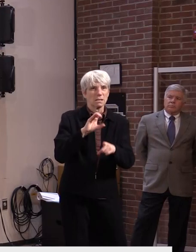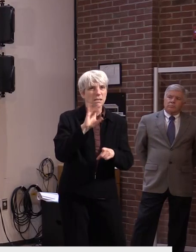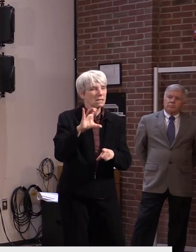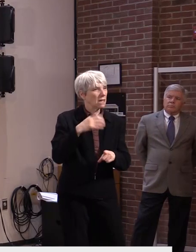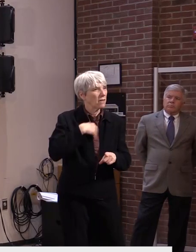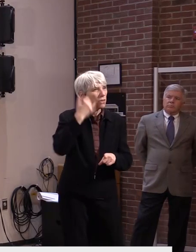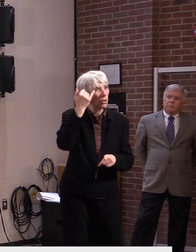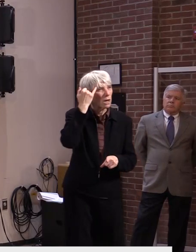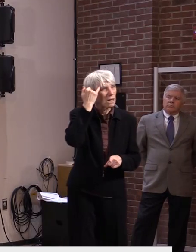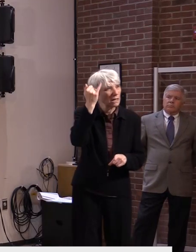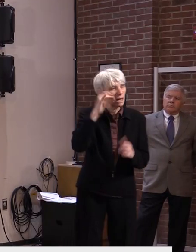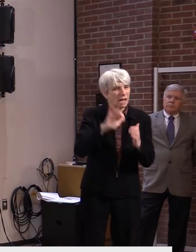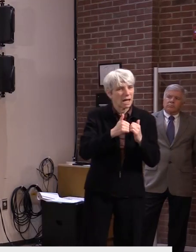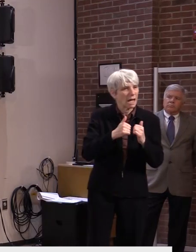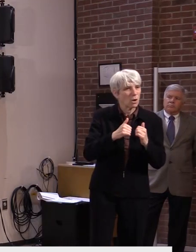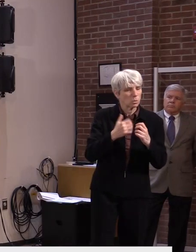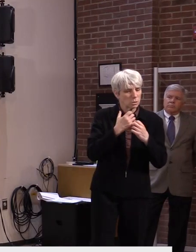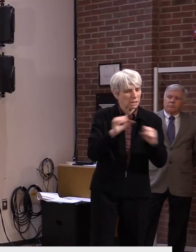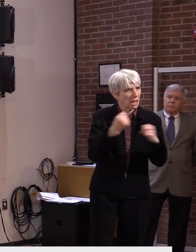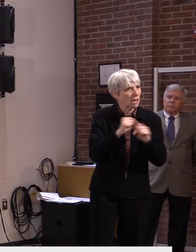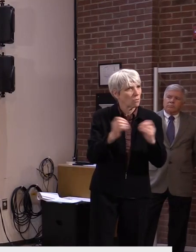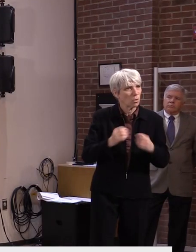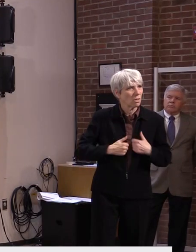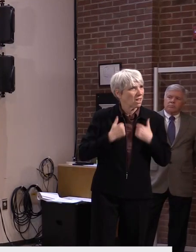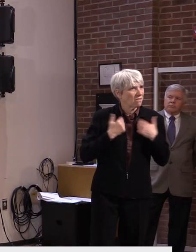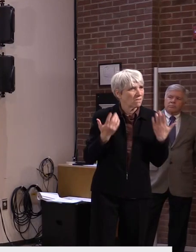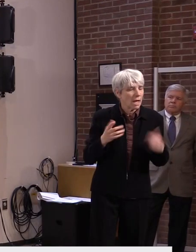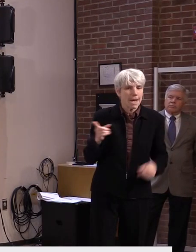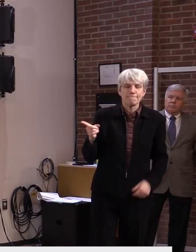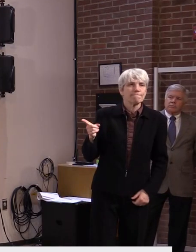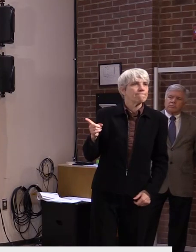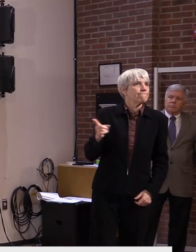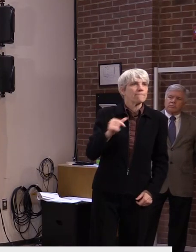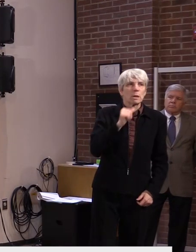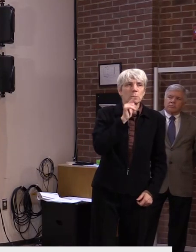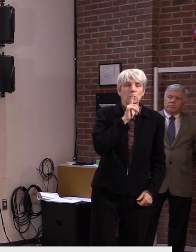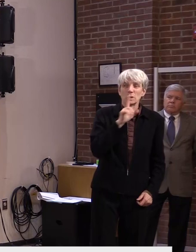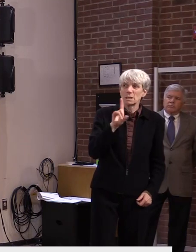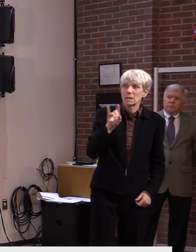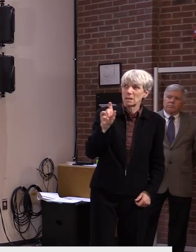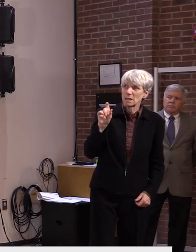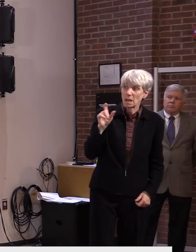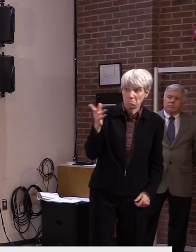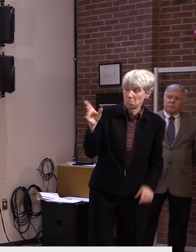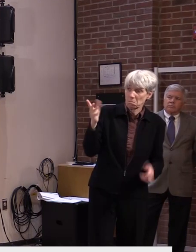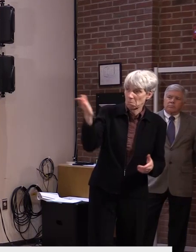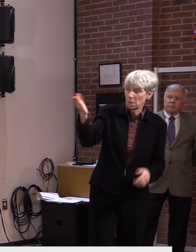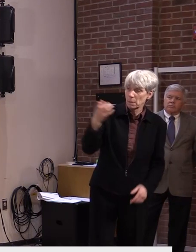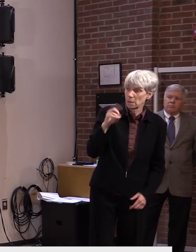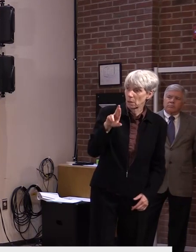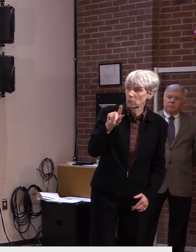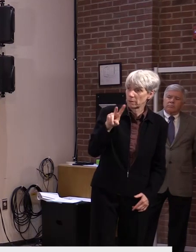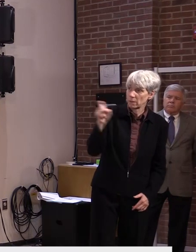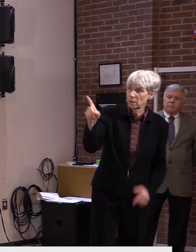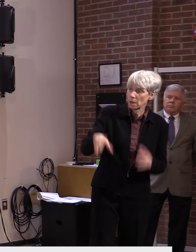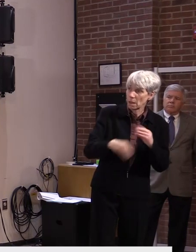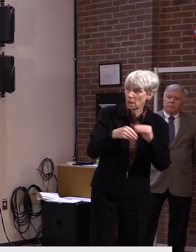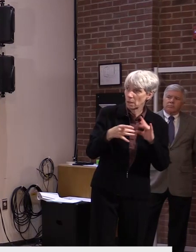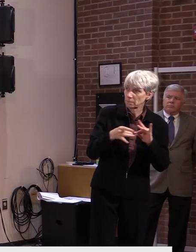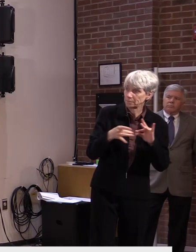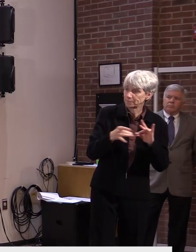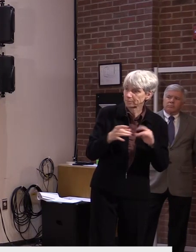not sure what we could do. I might ask Dr. Levine if he wants to comment if there's anything that we're